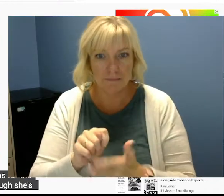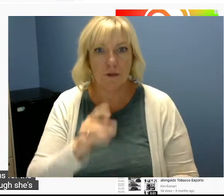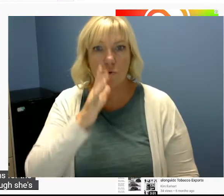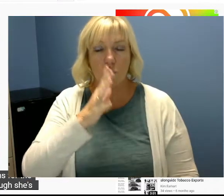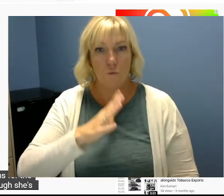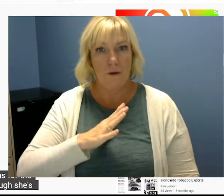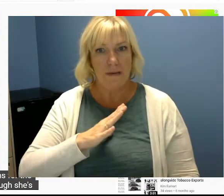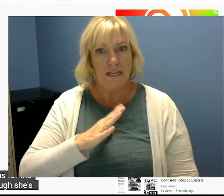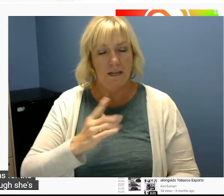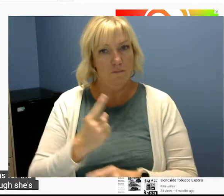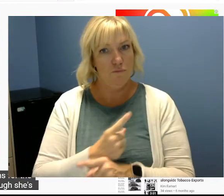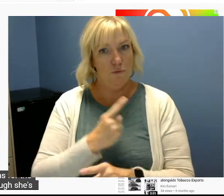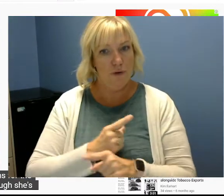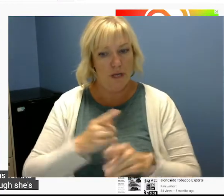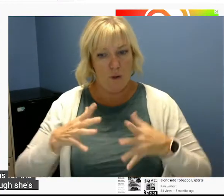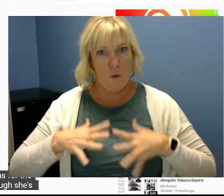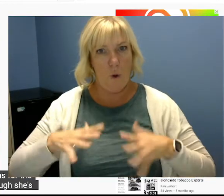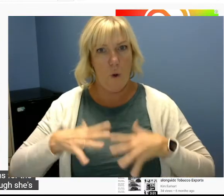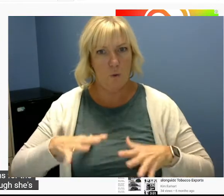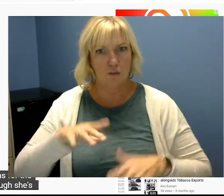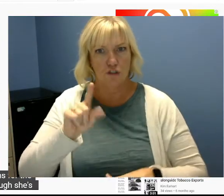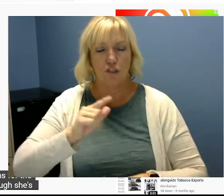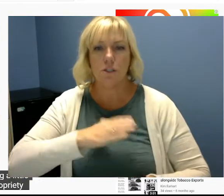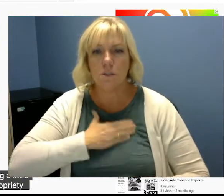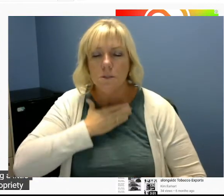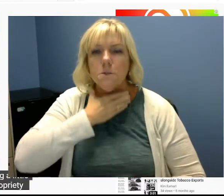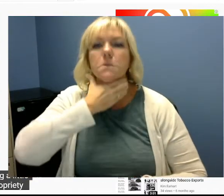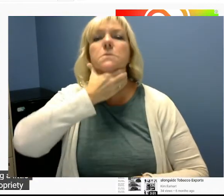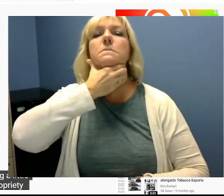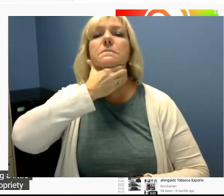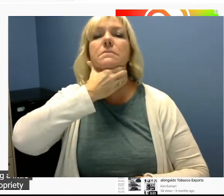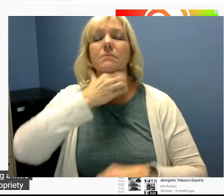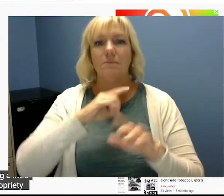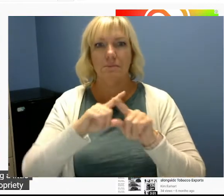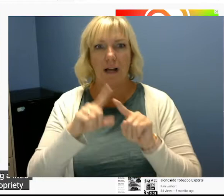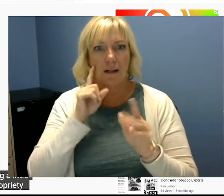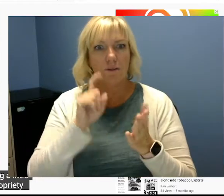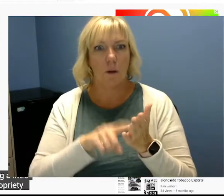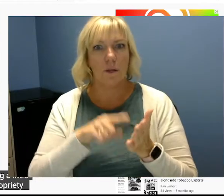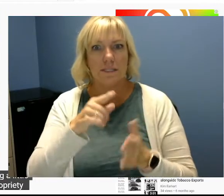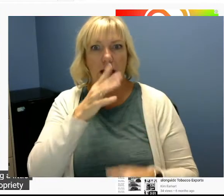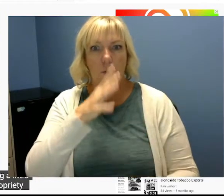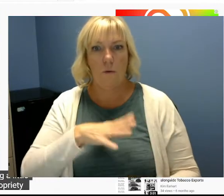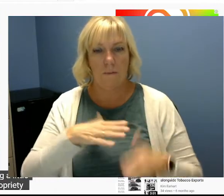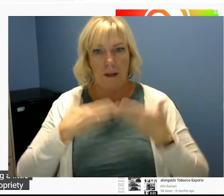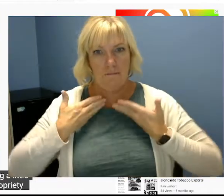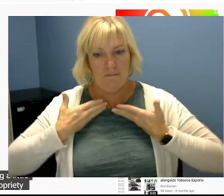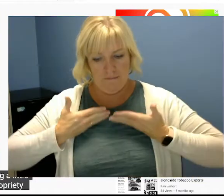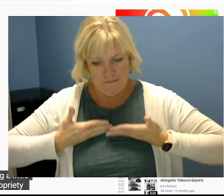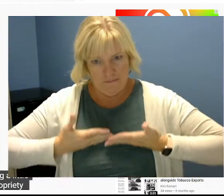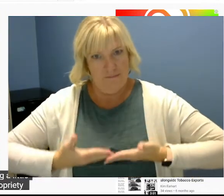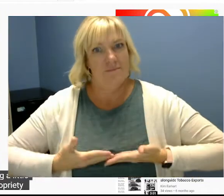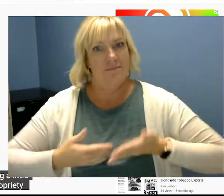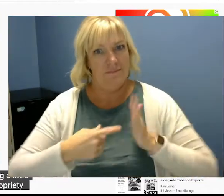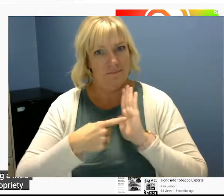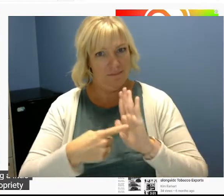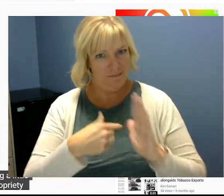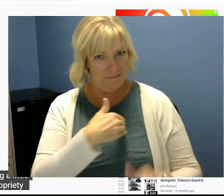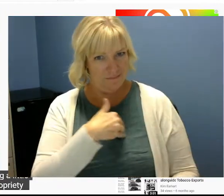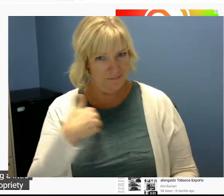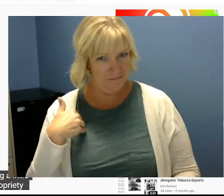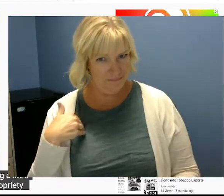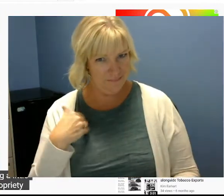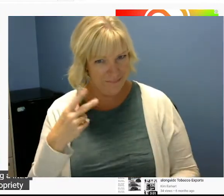means for the viewers to judge her. She appears as though she's wearing a lot of makeup. She's showing a little bit too much